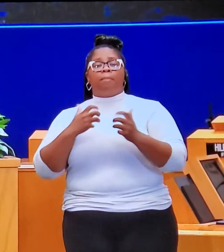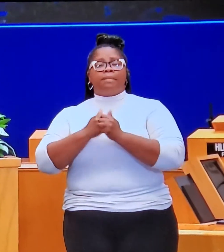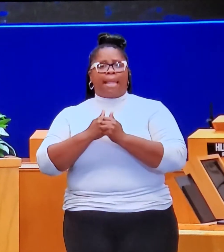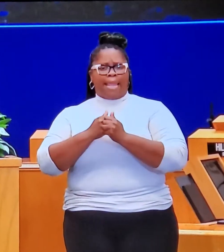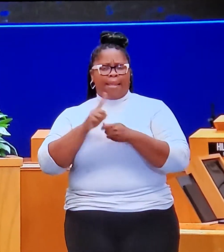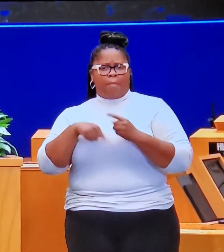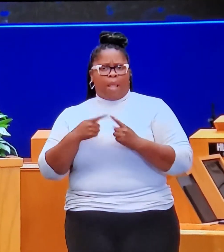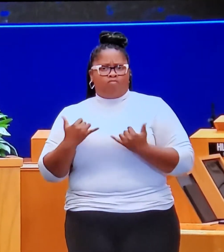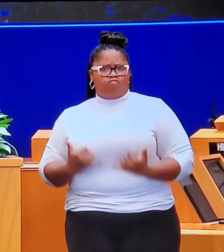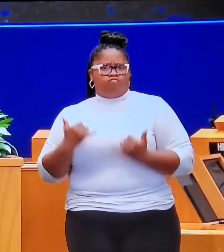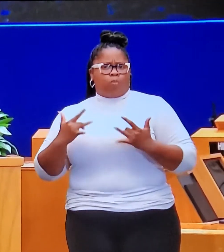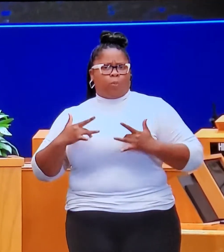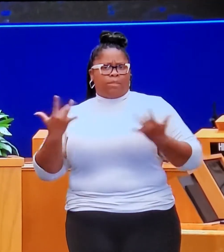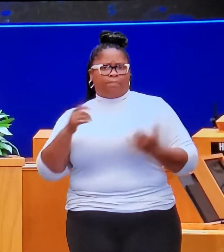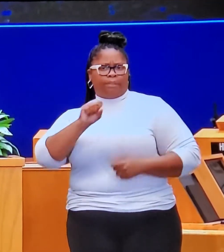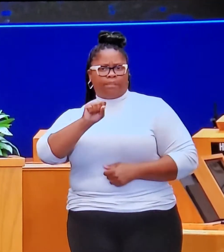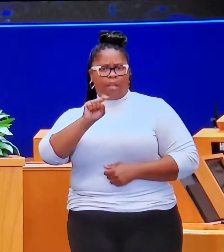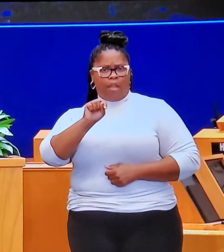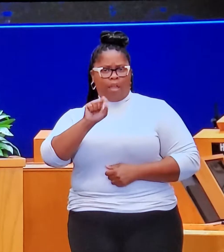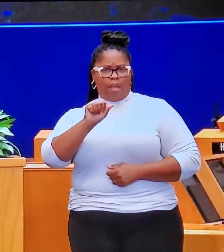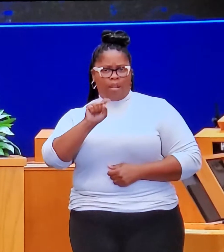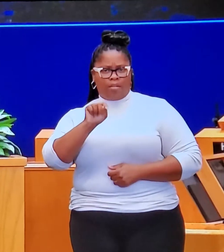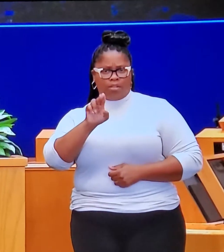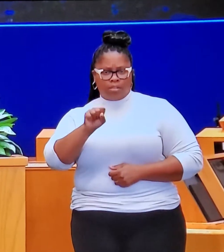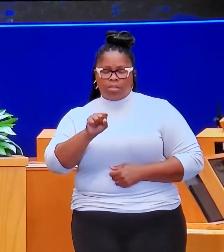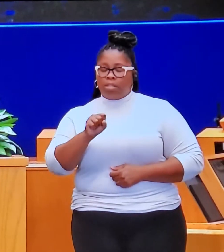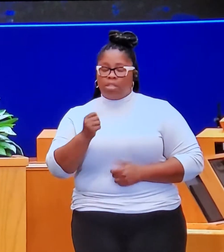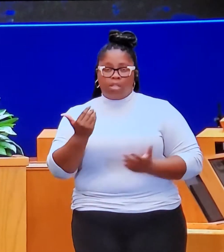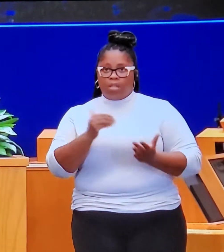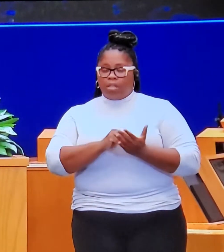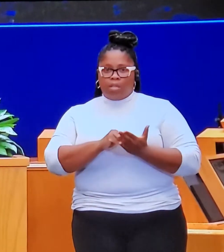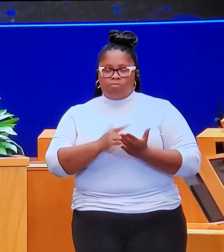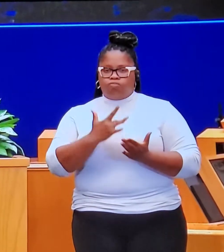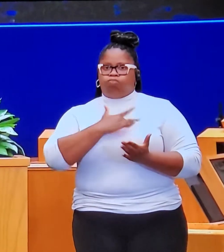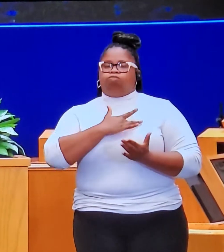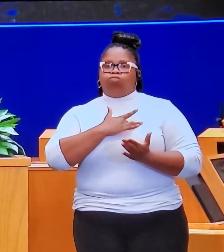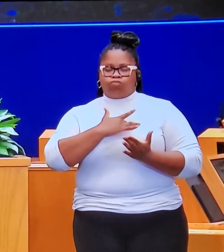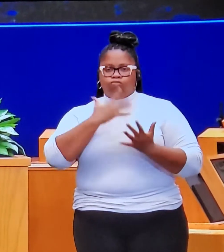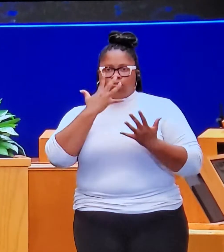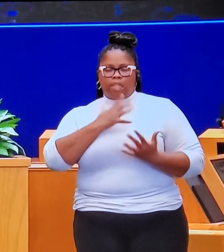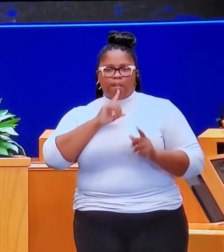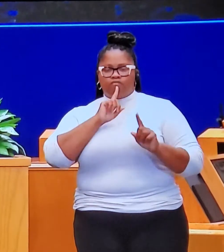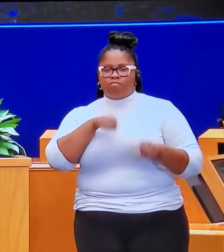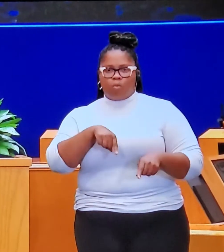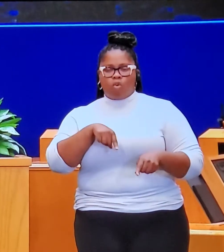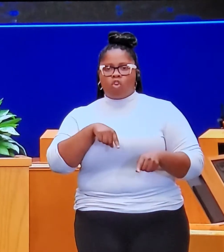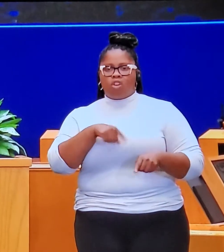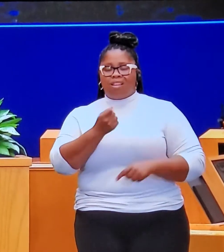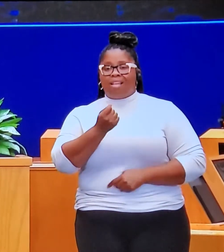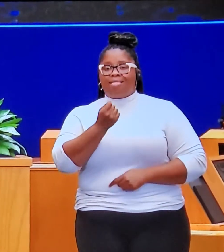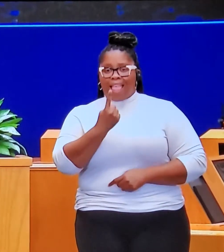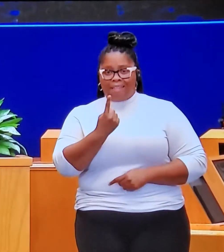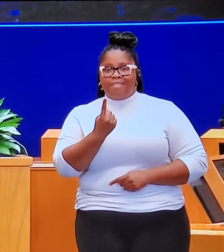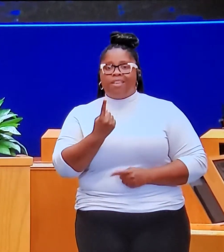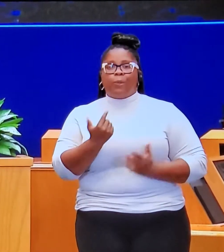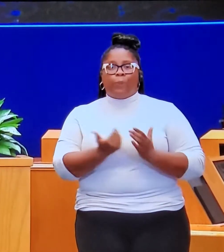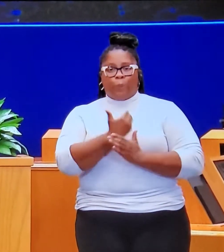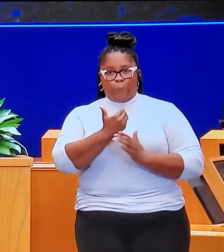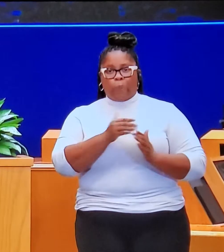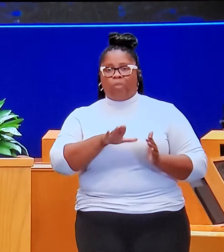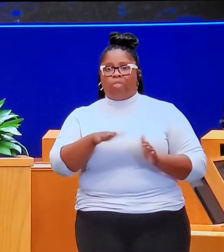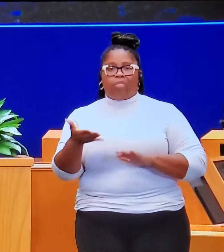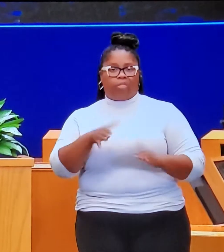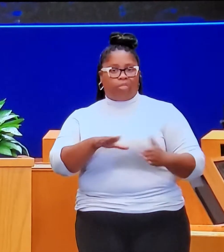our current status today. Once again, I'm saddened to report that we have 11 additional deaths